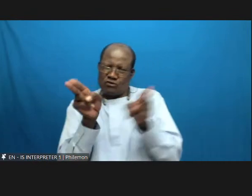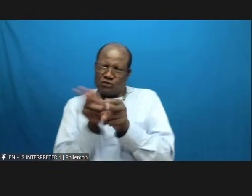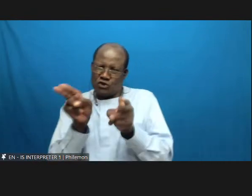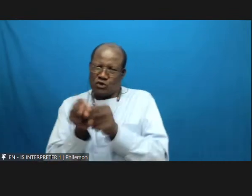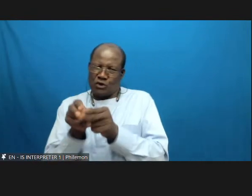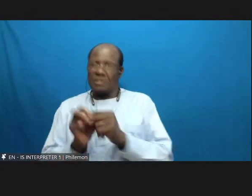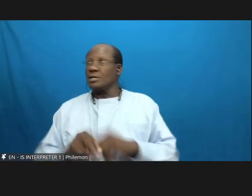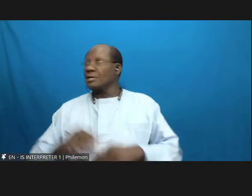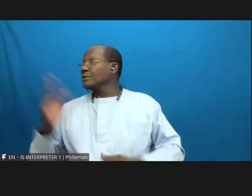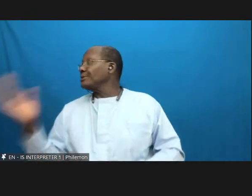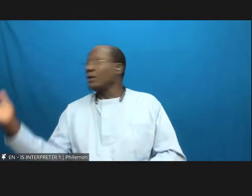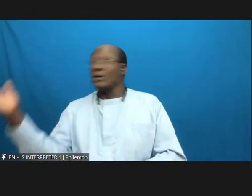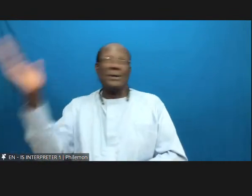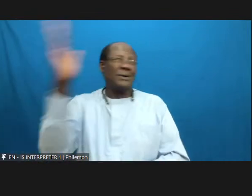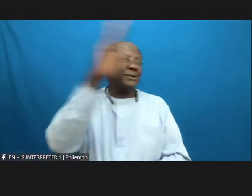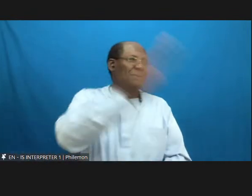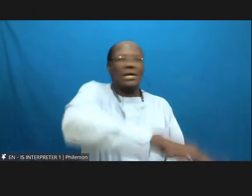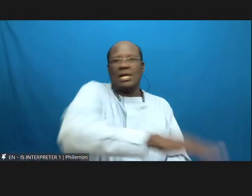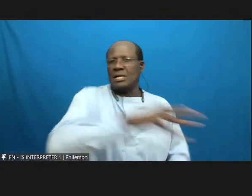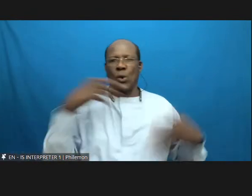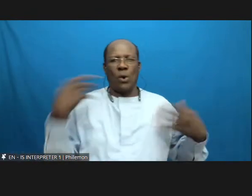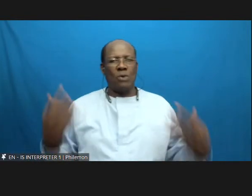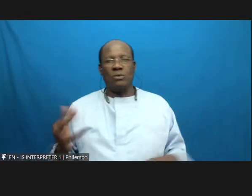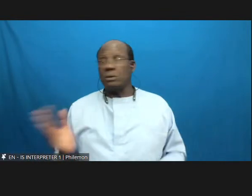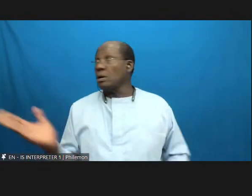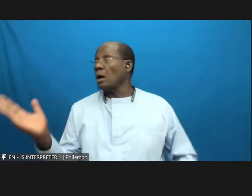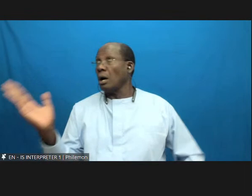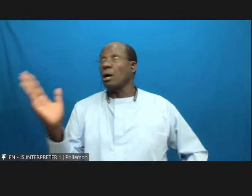any contributions would be